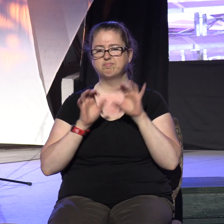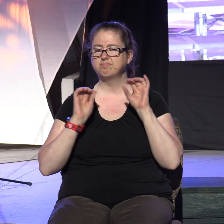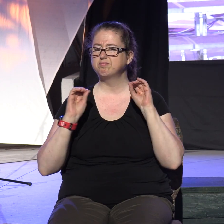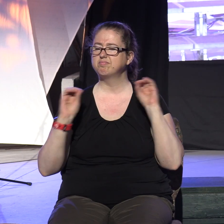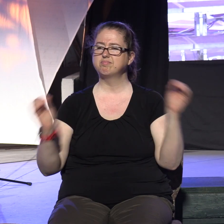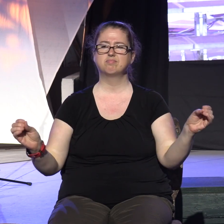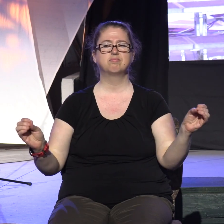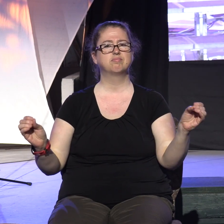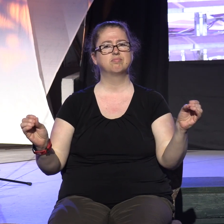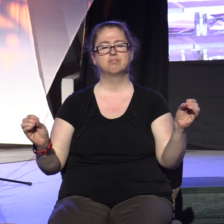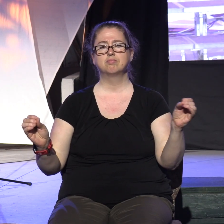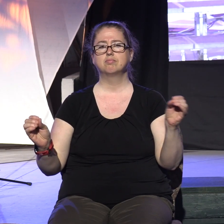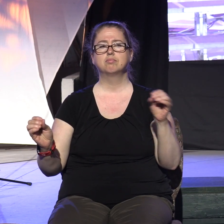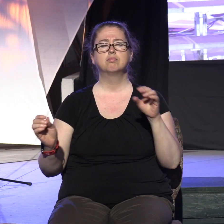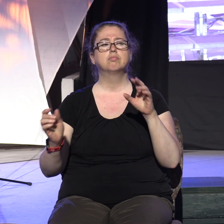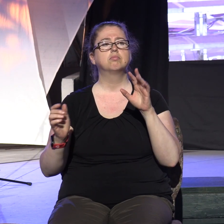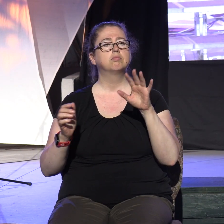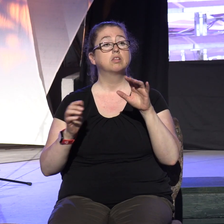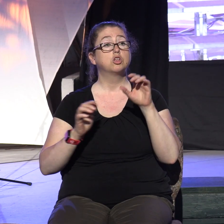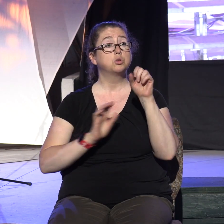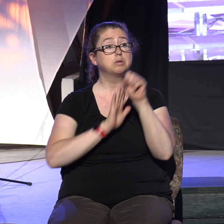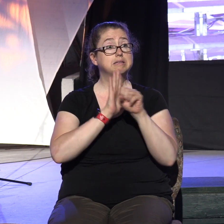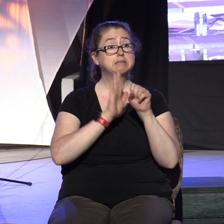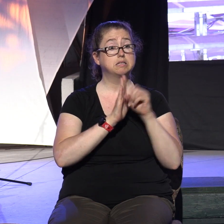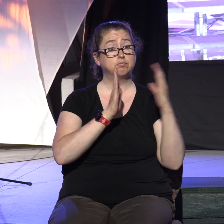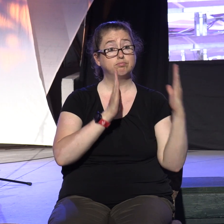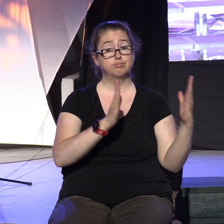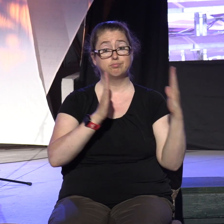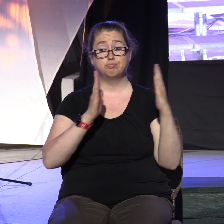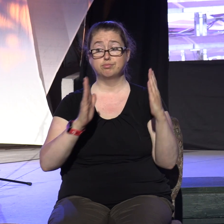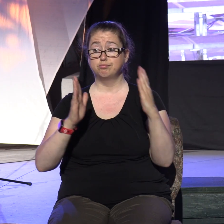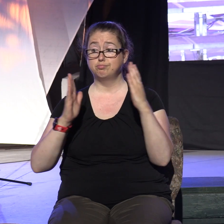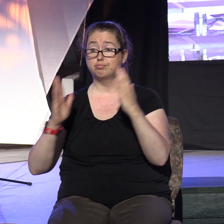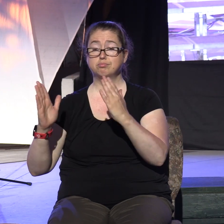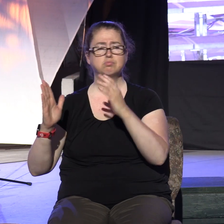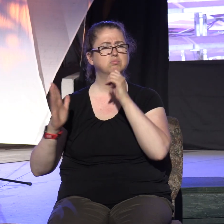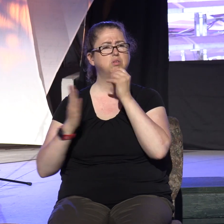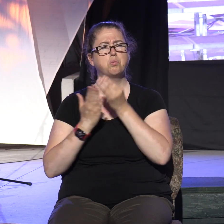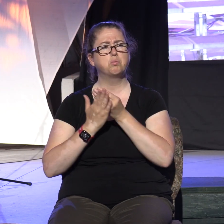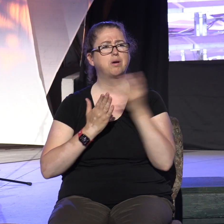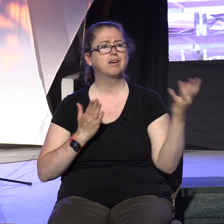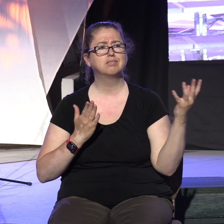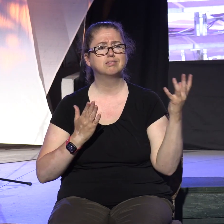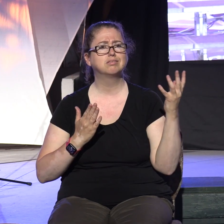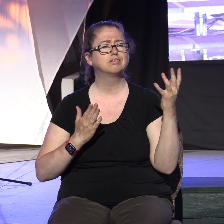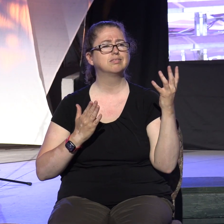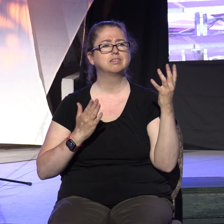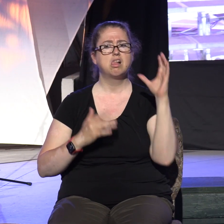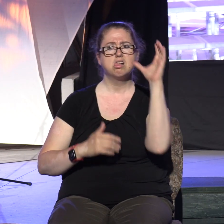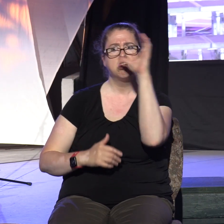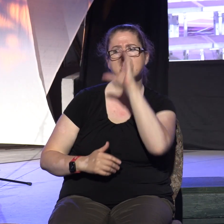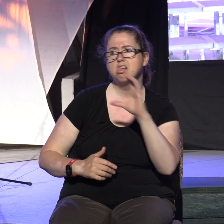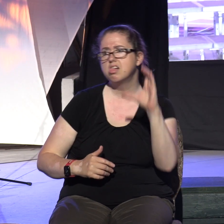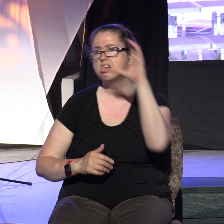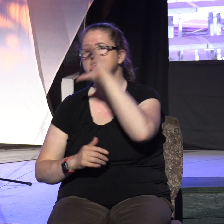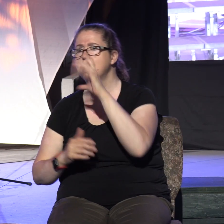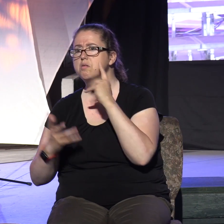because it's not long. And you find yourself in the autumn season of